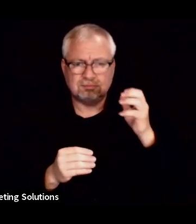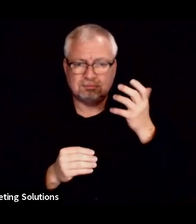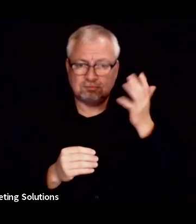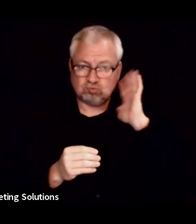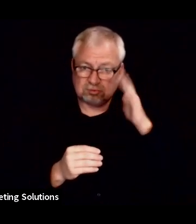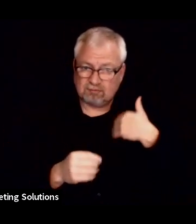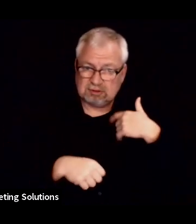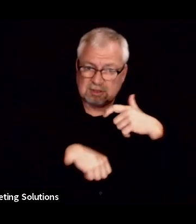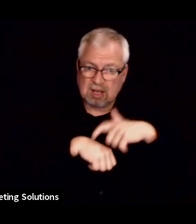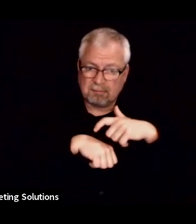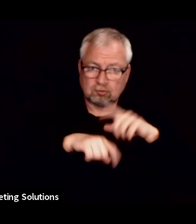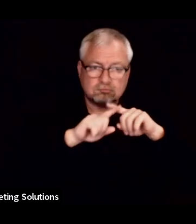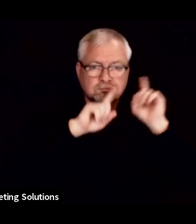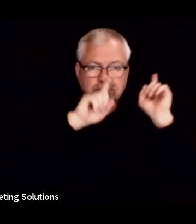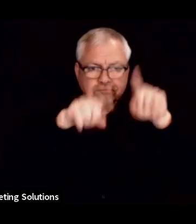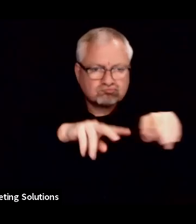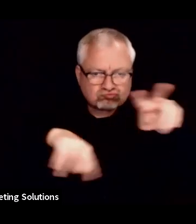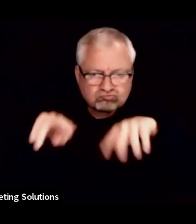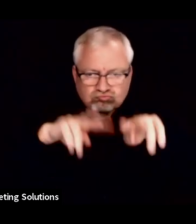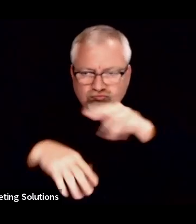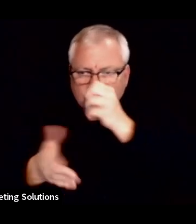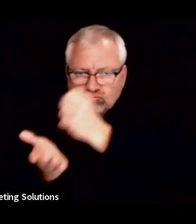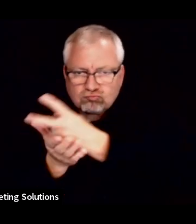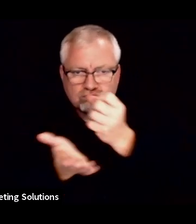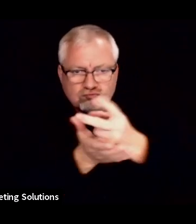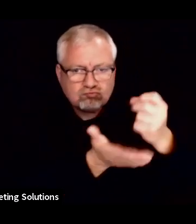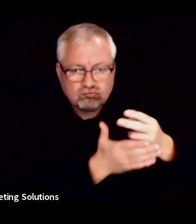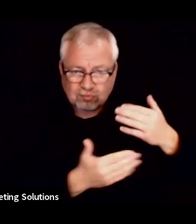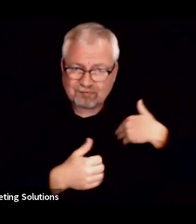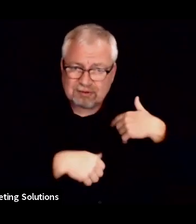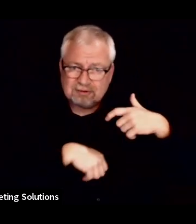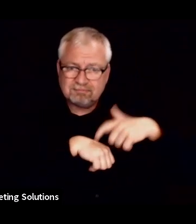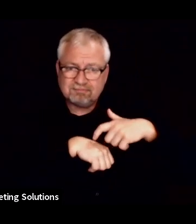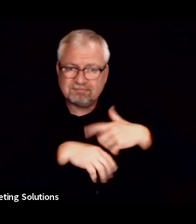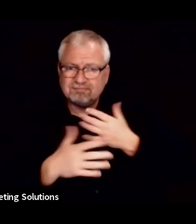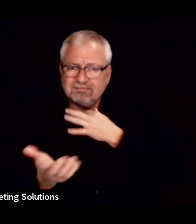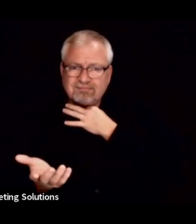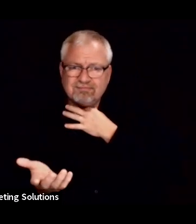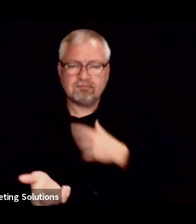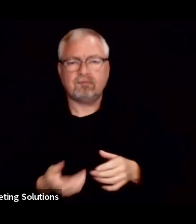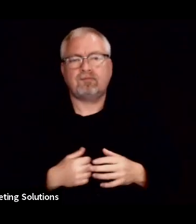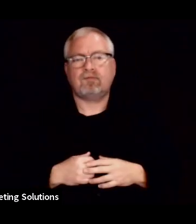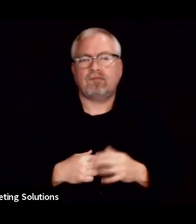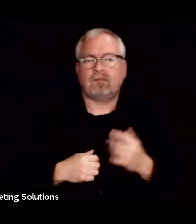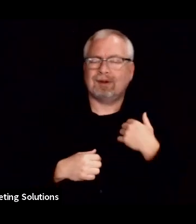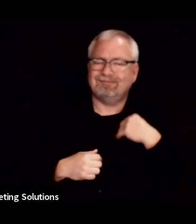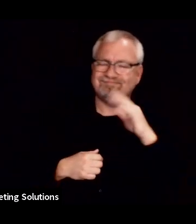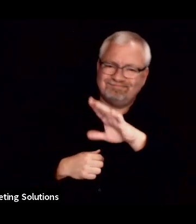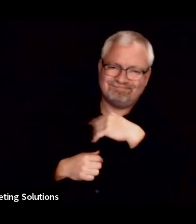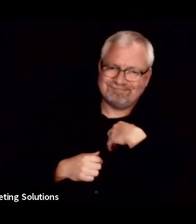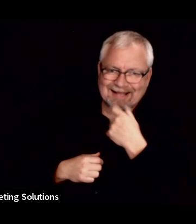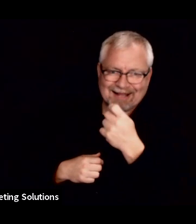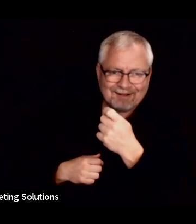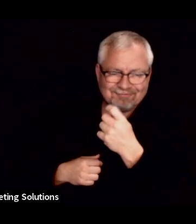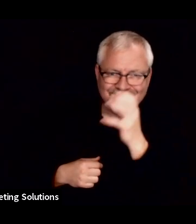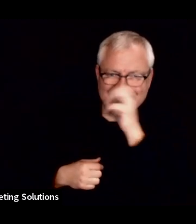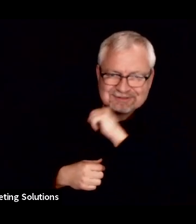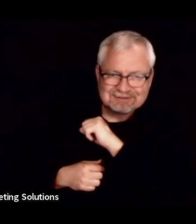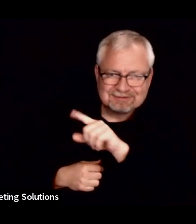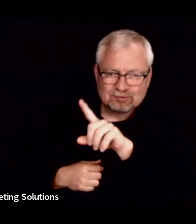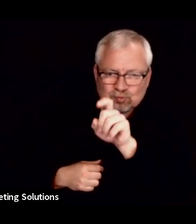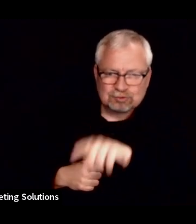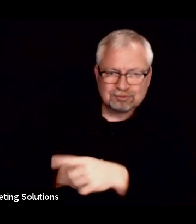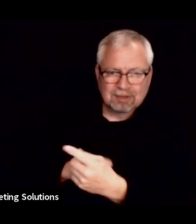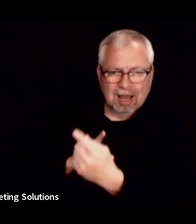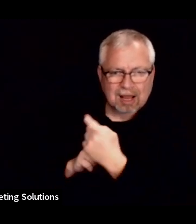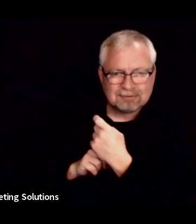state? Kent, I missed your first few words. I think you're asking about the last CDC guidance,